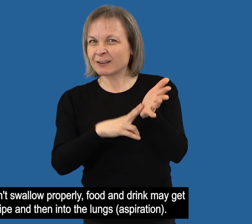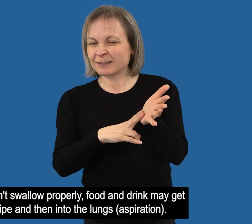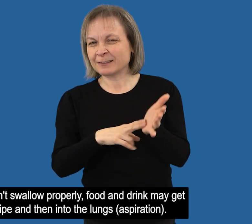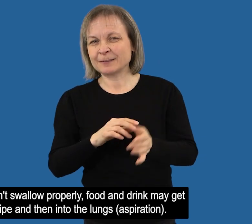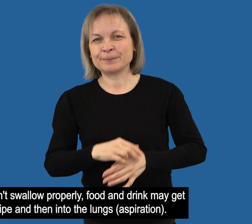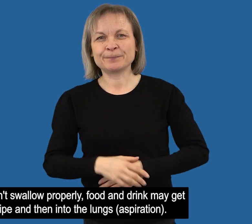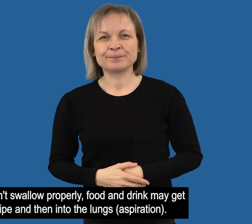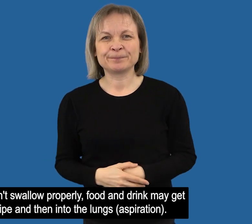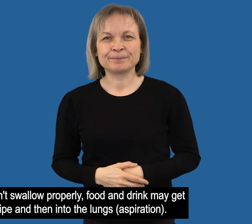aspiration.